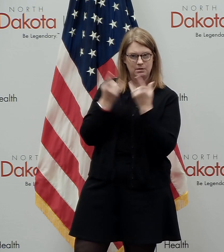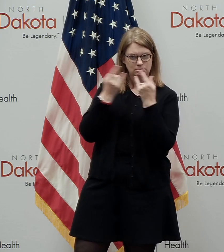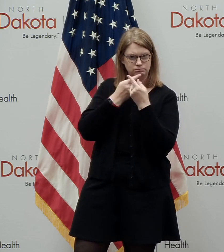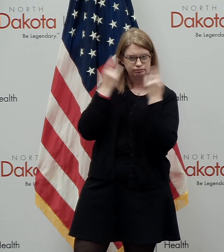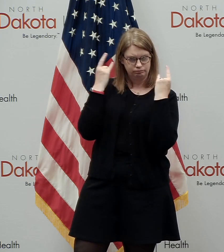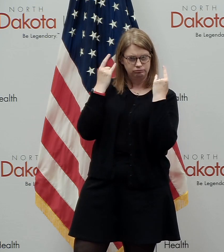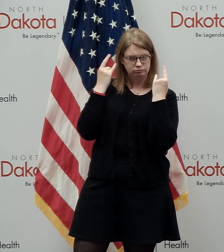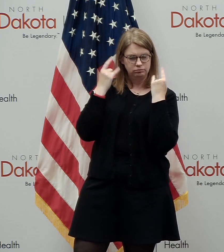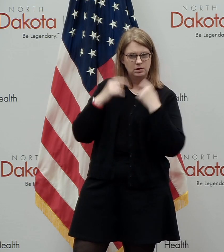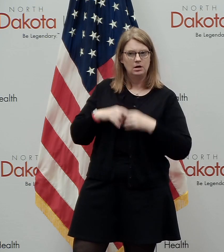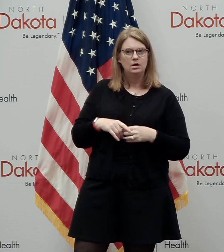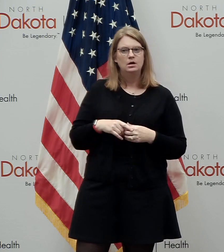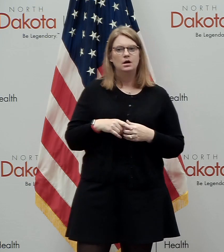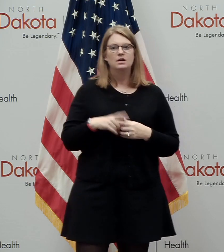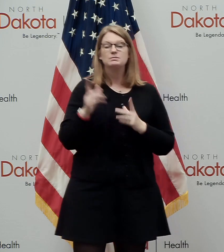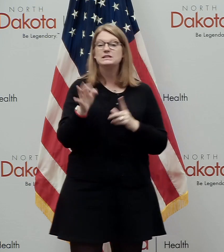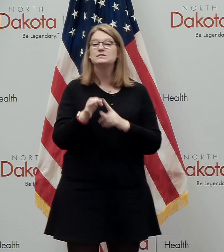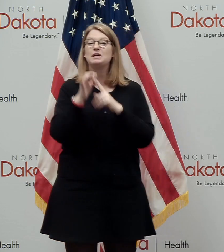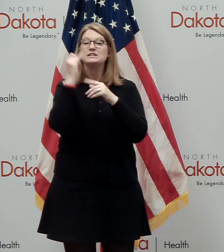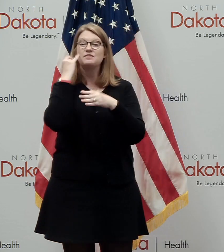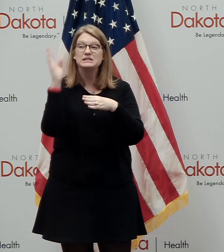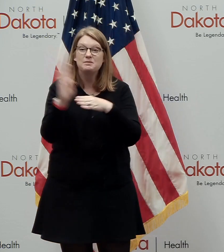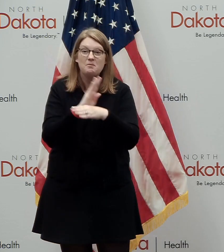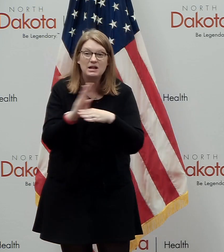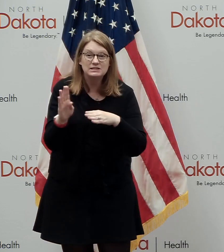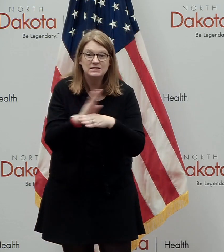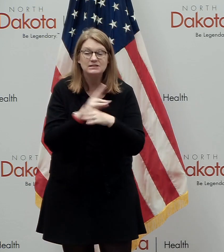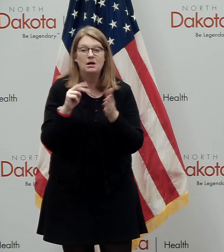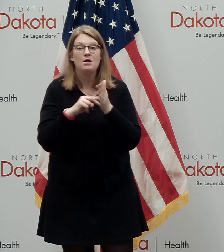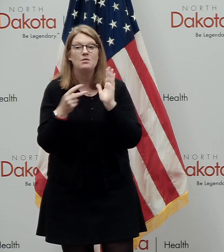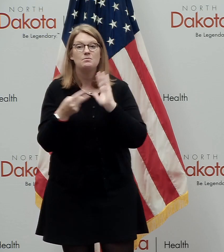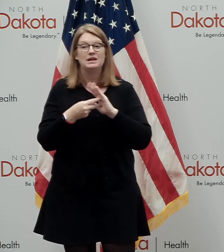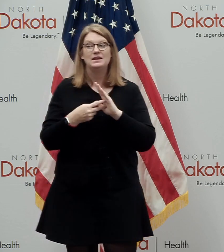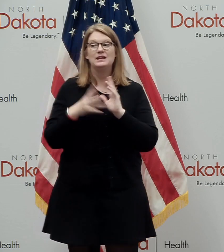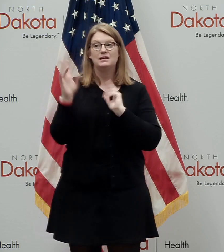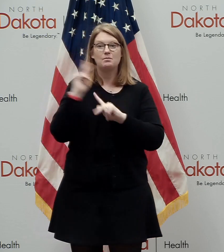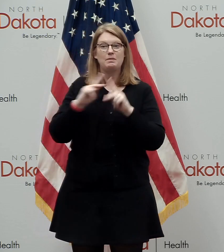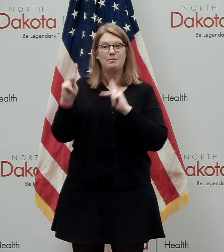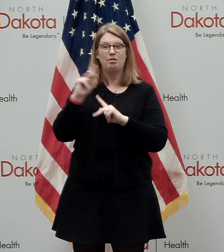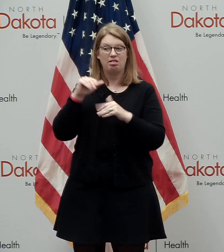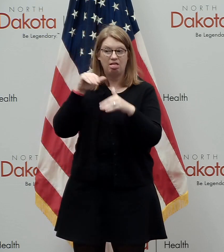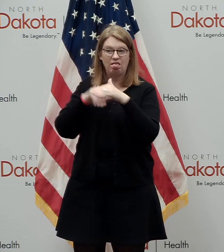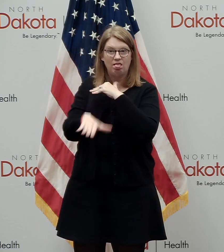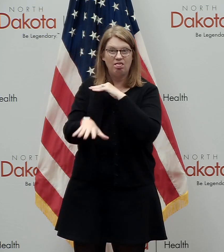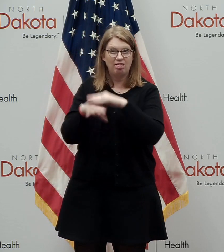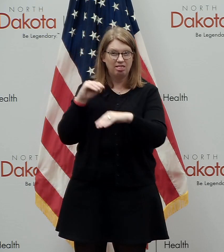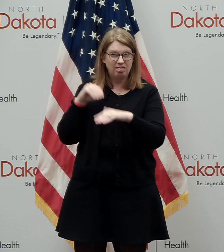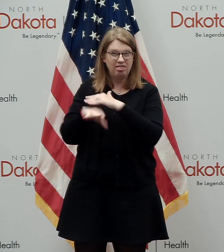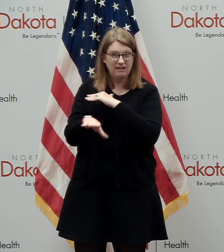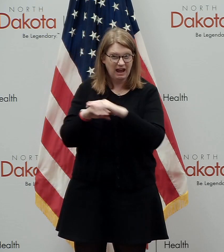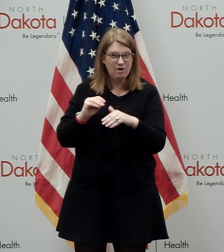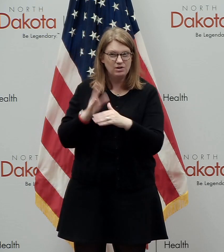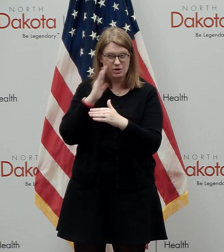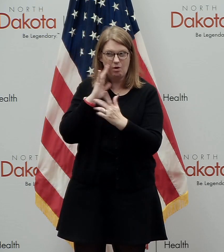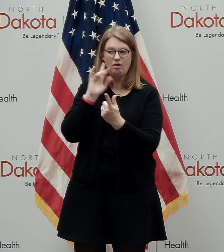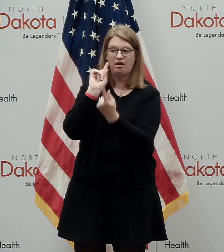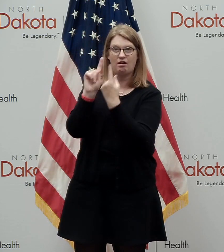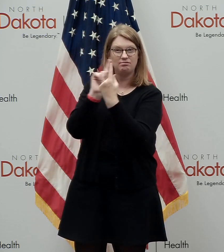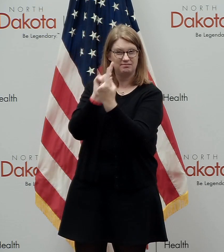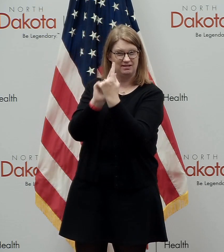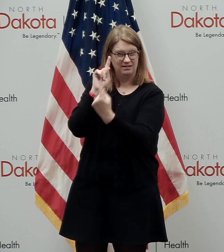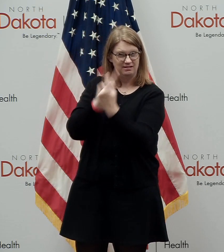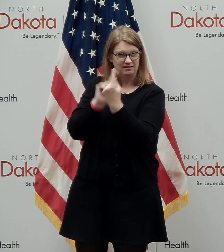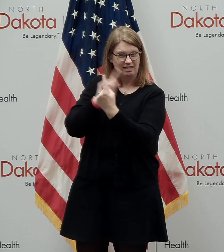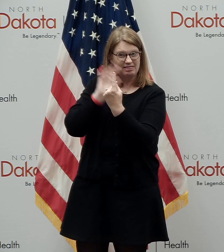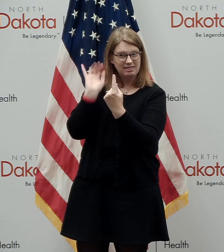up, particularly if you're in a business where you have lots of contacts with population, a lot of face-to-face interaction with customers where maybe your